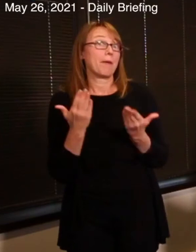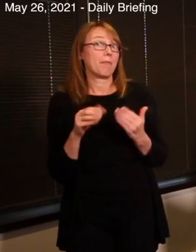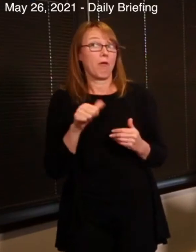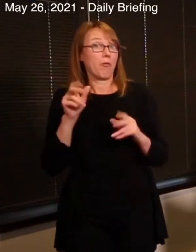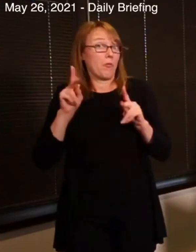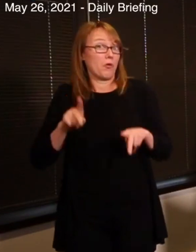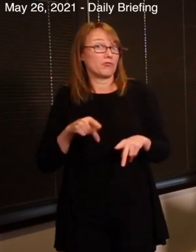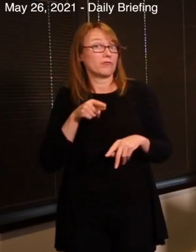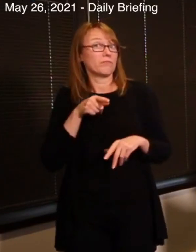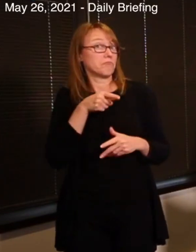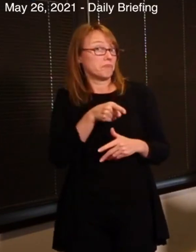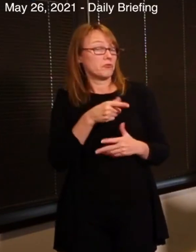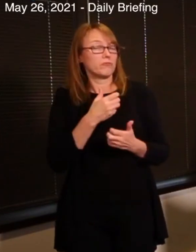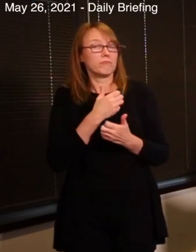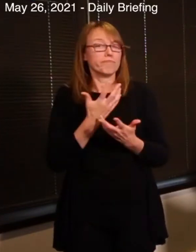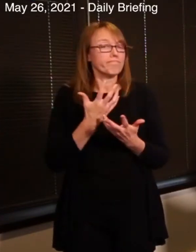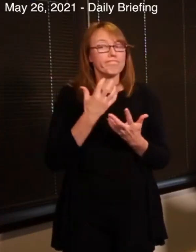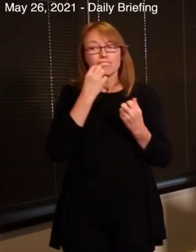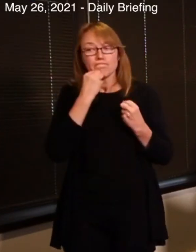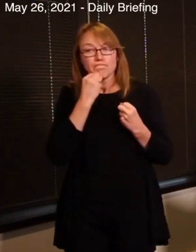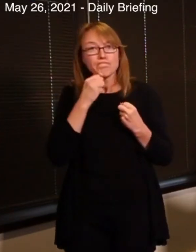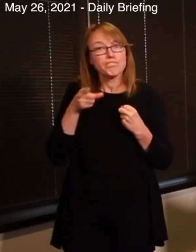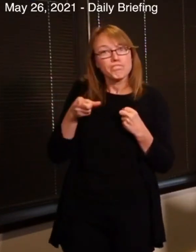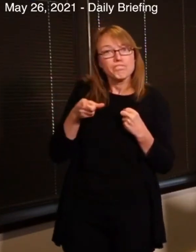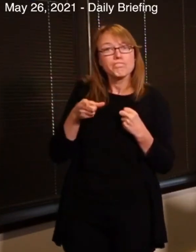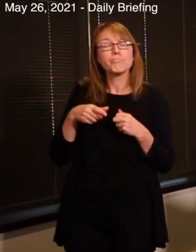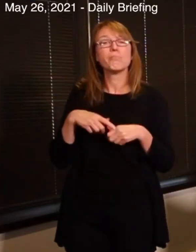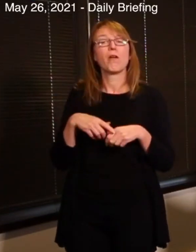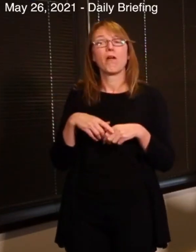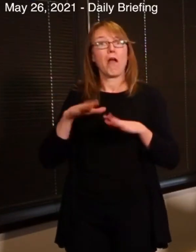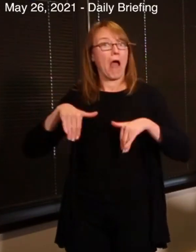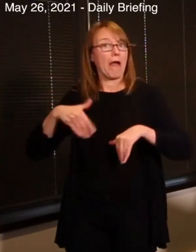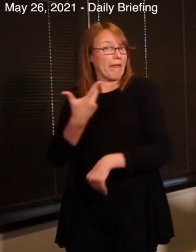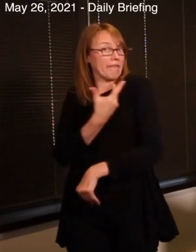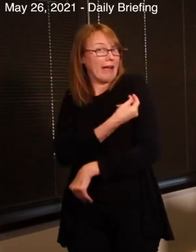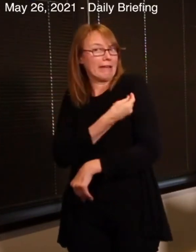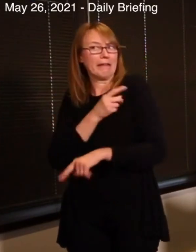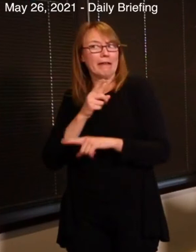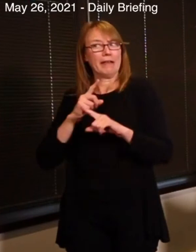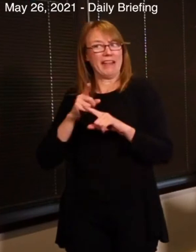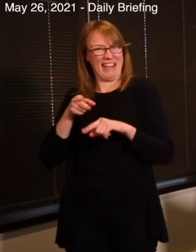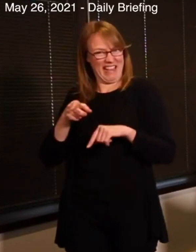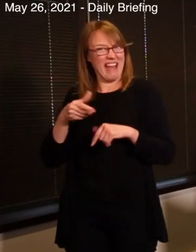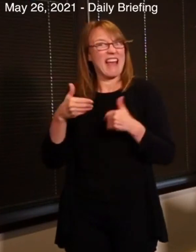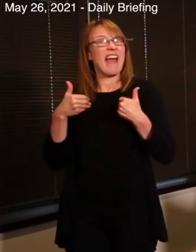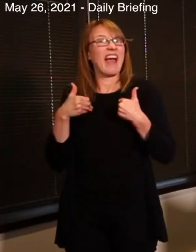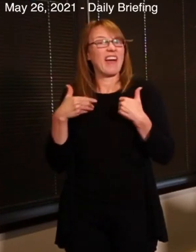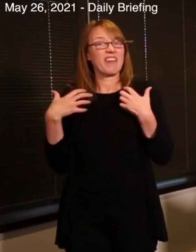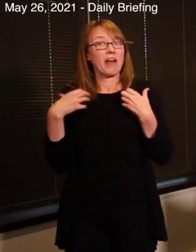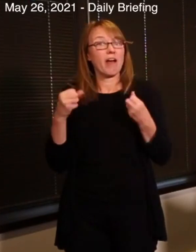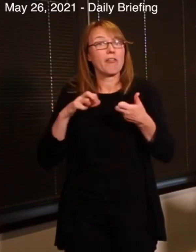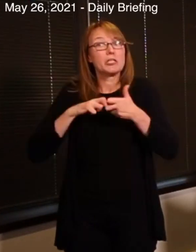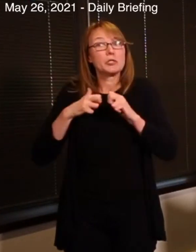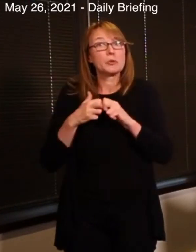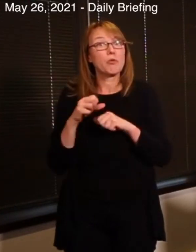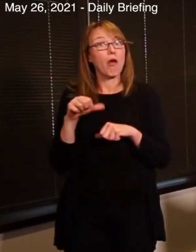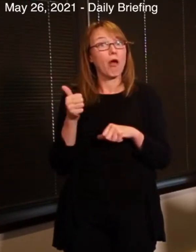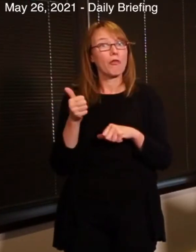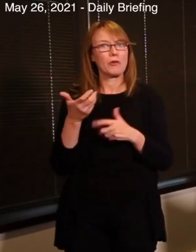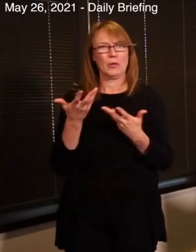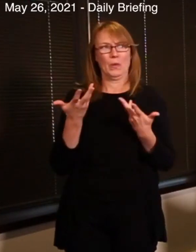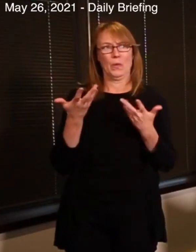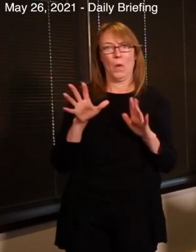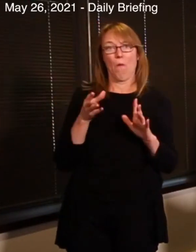that is not vaccinated or has other health problems that's not vaccinated. Now, we really don't want to see any more